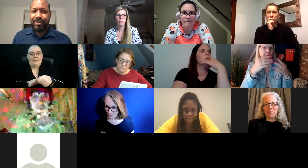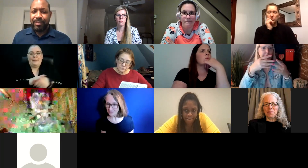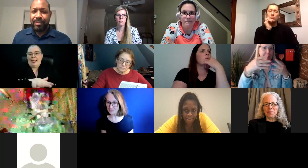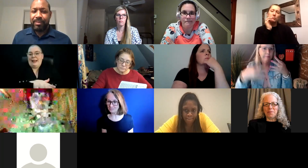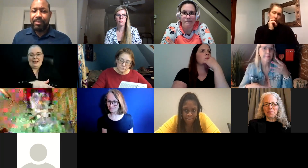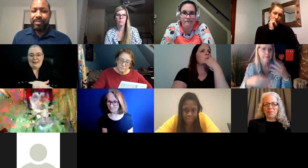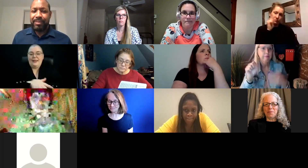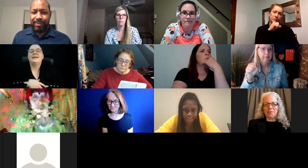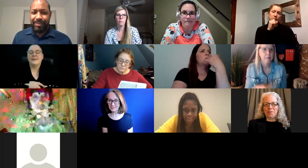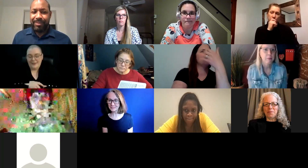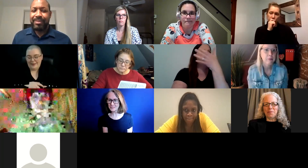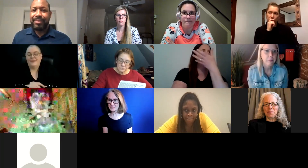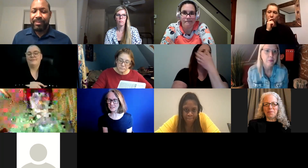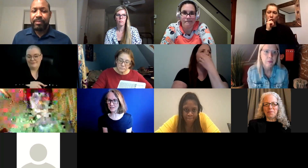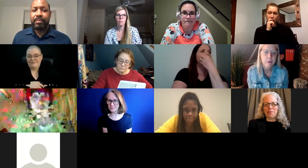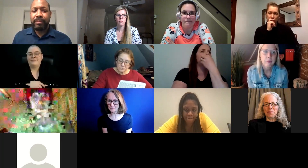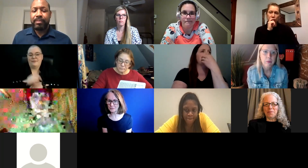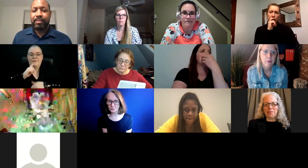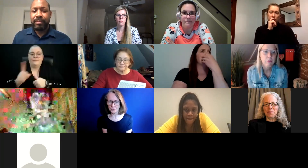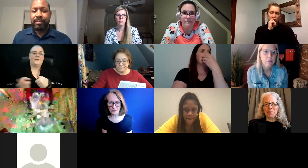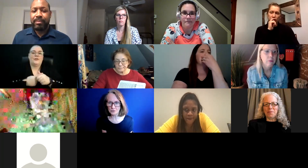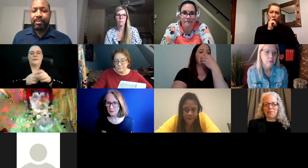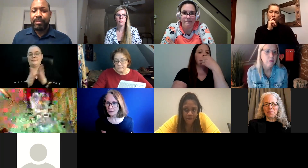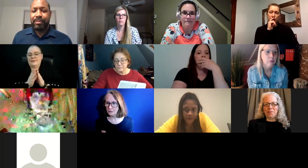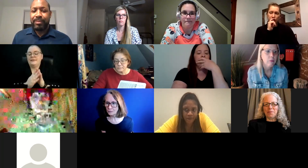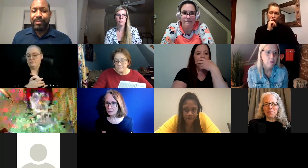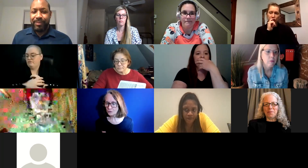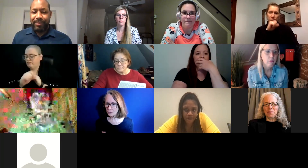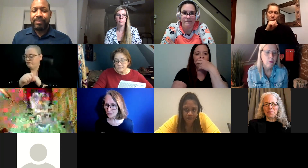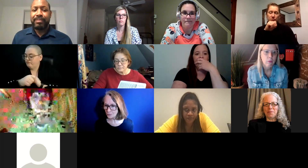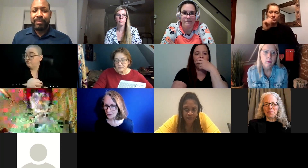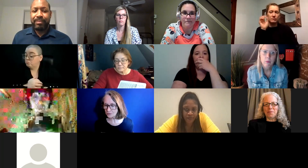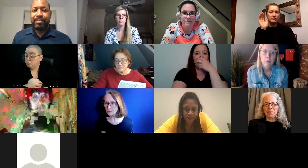areas. That's going to take up 2 hours. We'll use our time wisely.